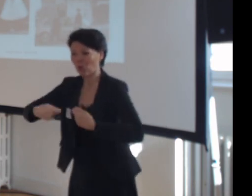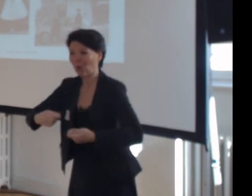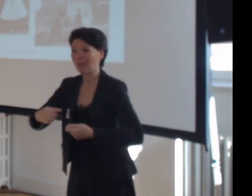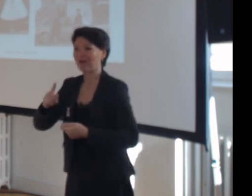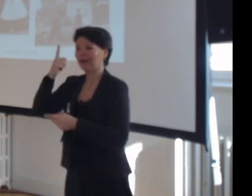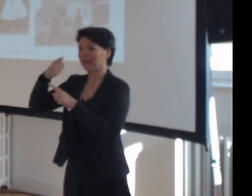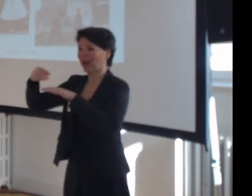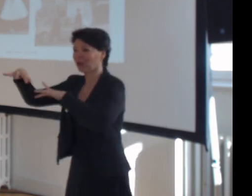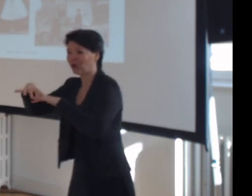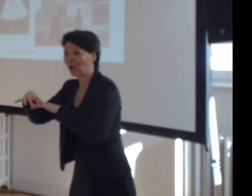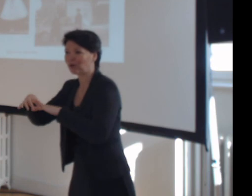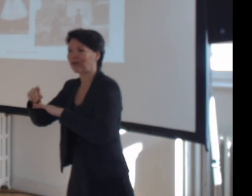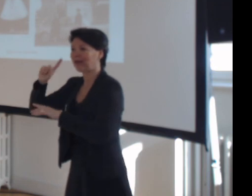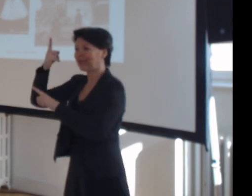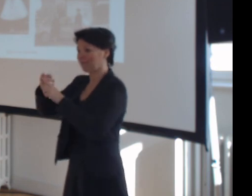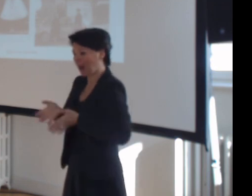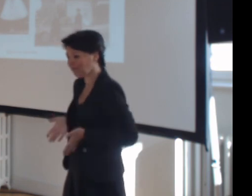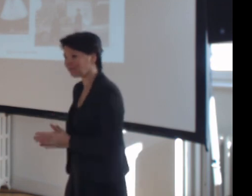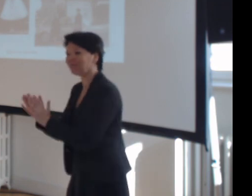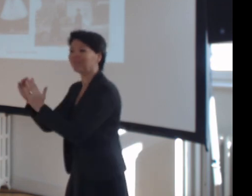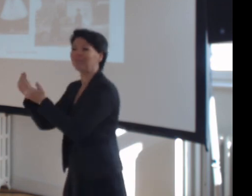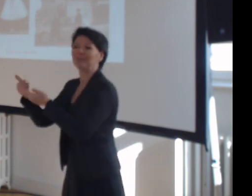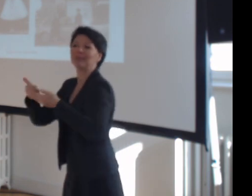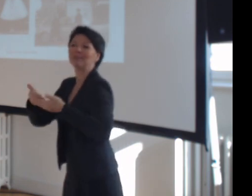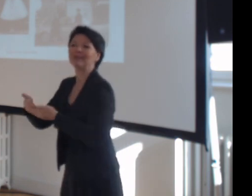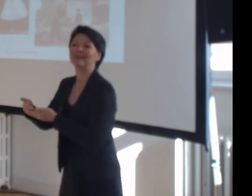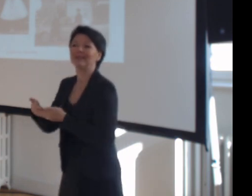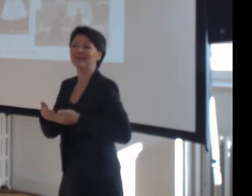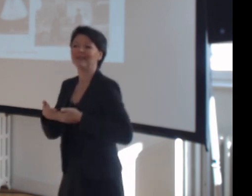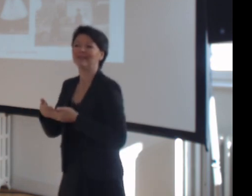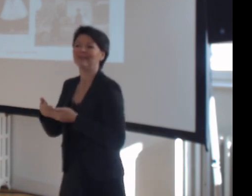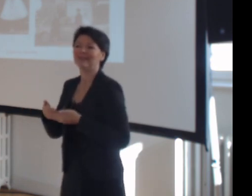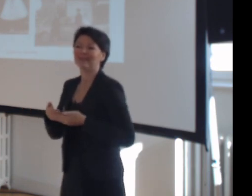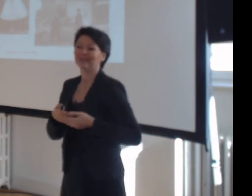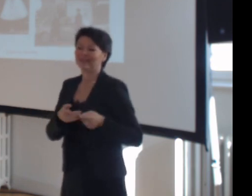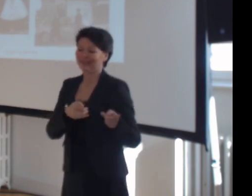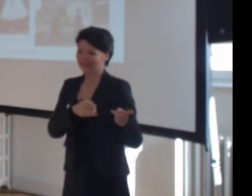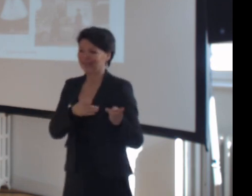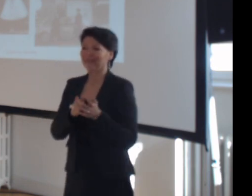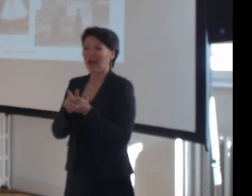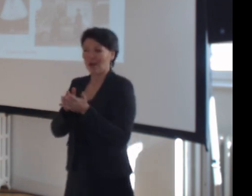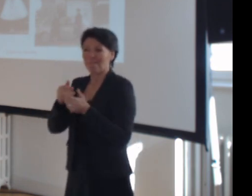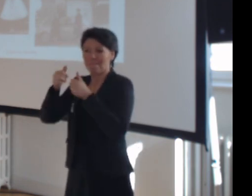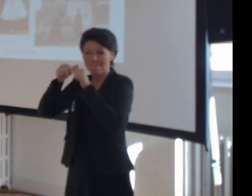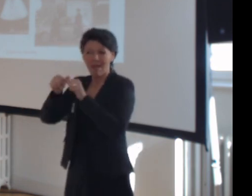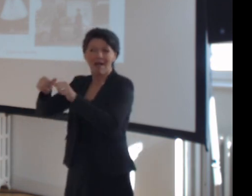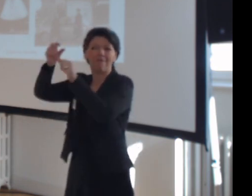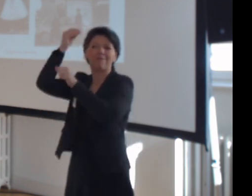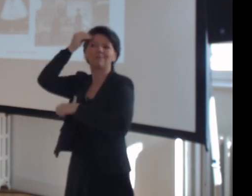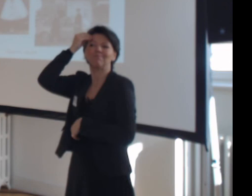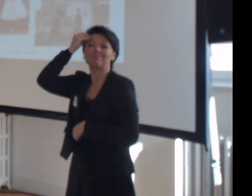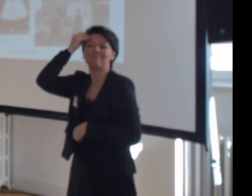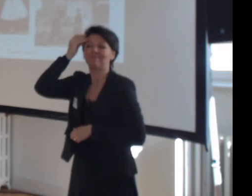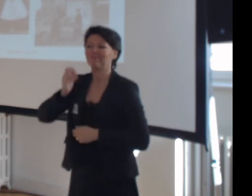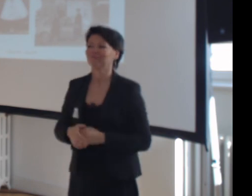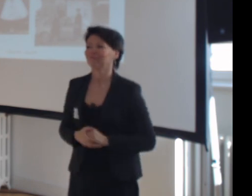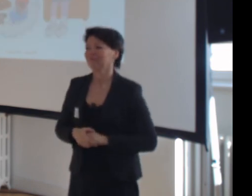on. And this would explain why these things are so present in your brain for such a long time.